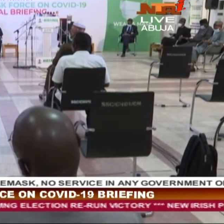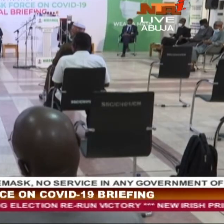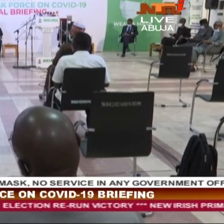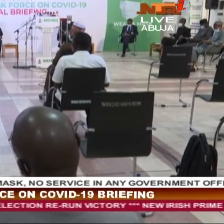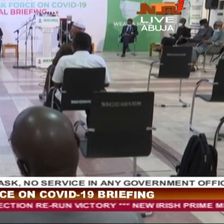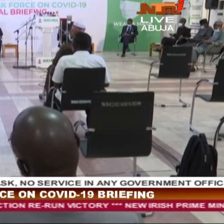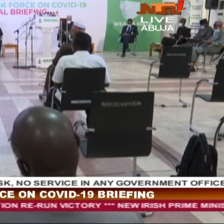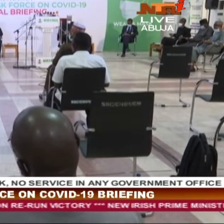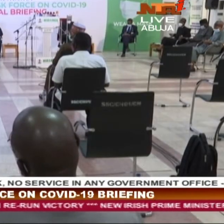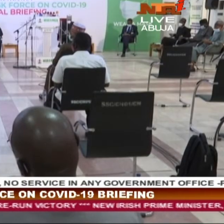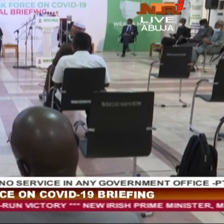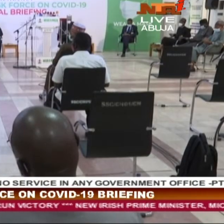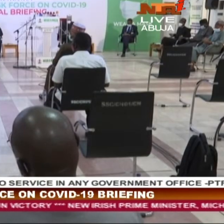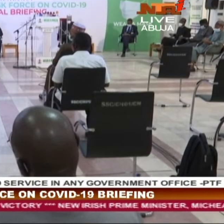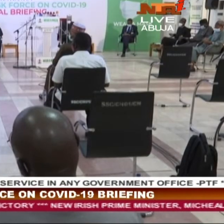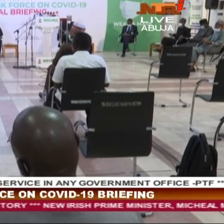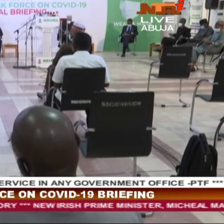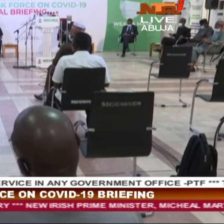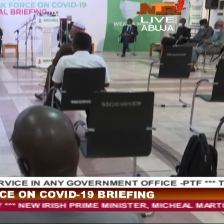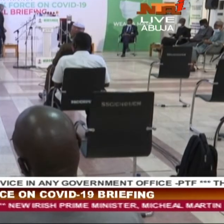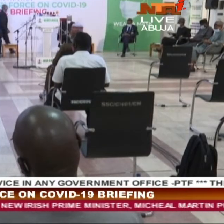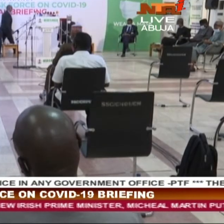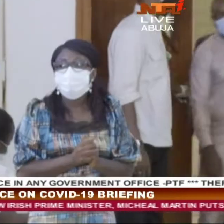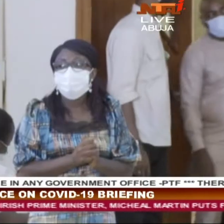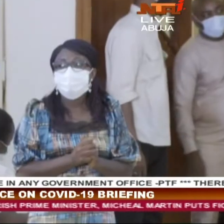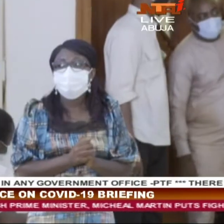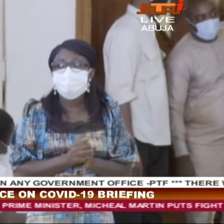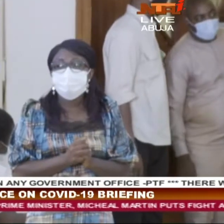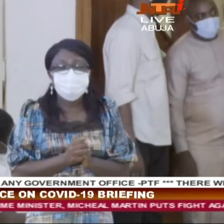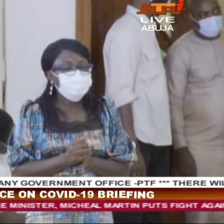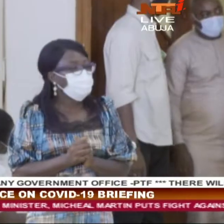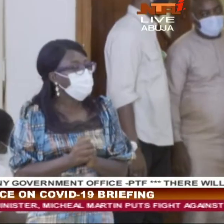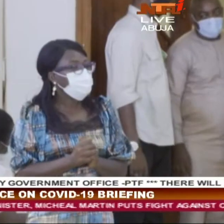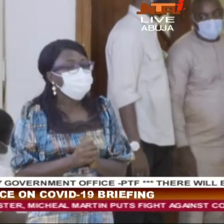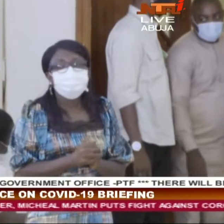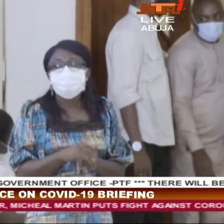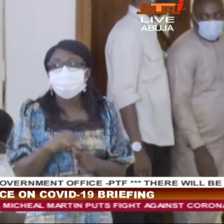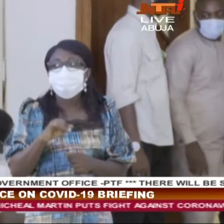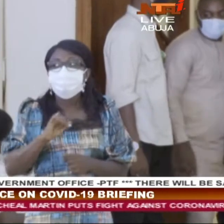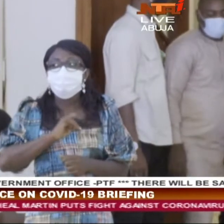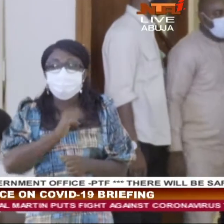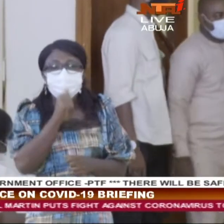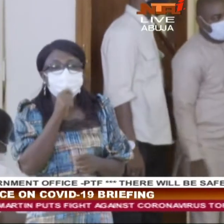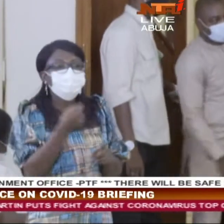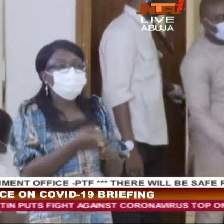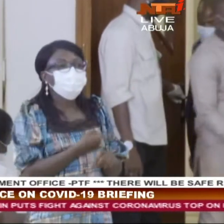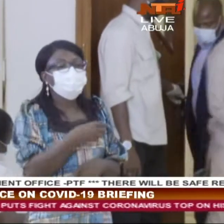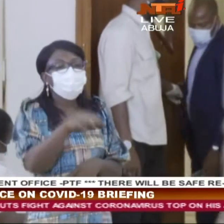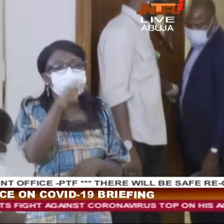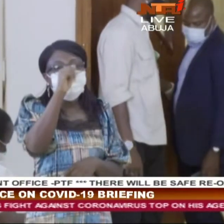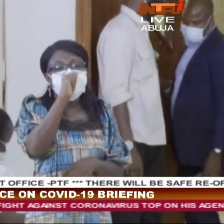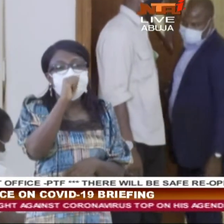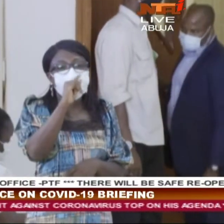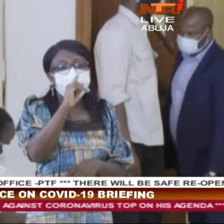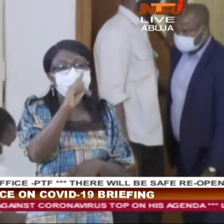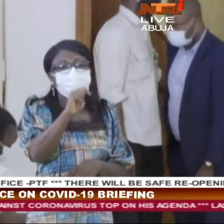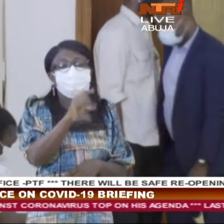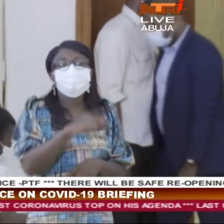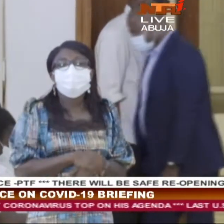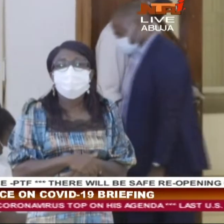Good evening, sir. Chairman of the PTF and other members of the PTF. My name is Yemi Adebayo from